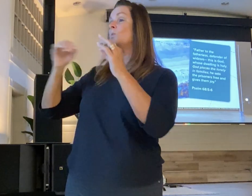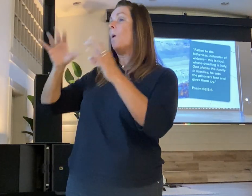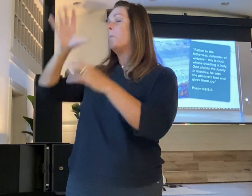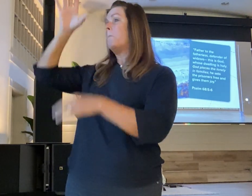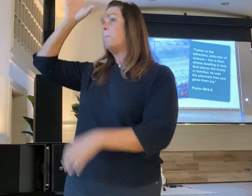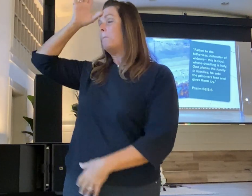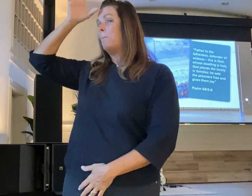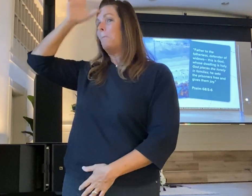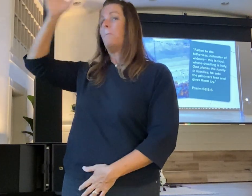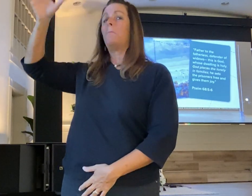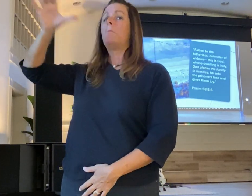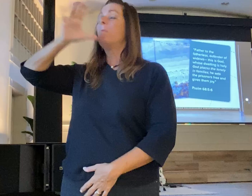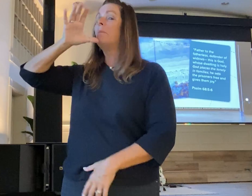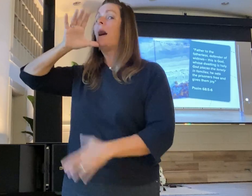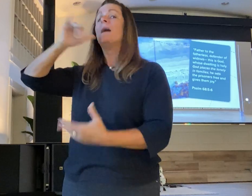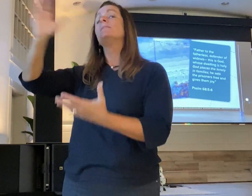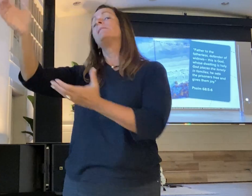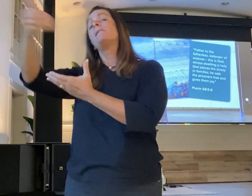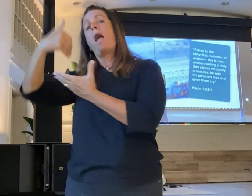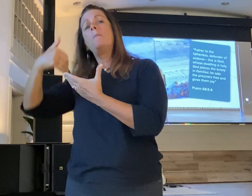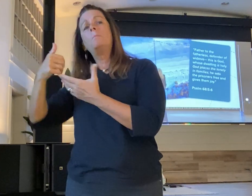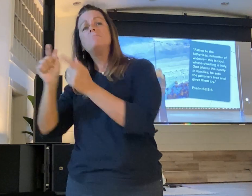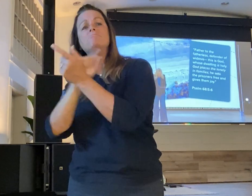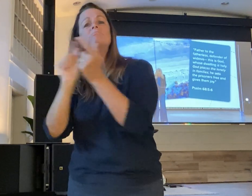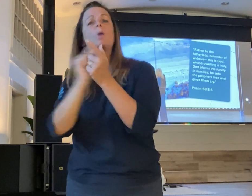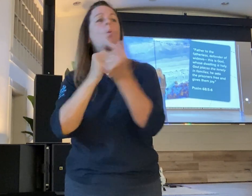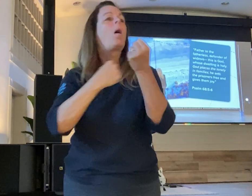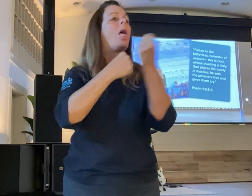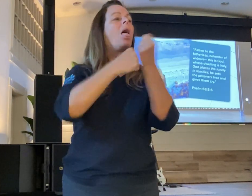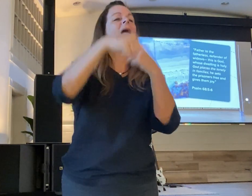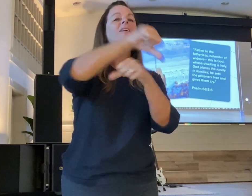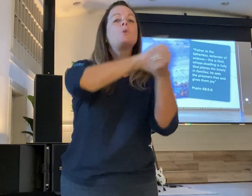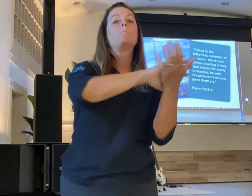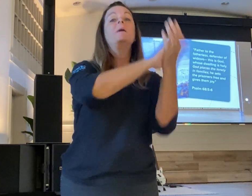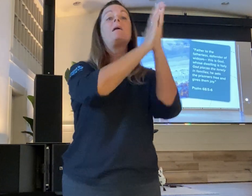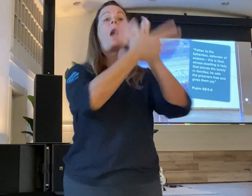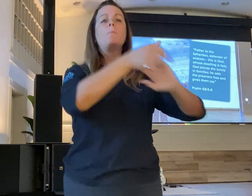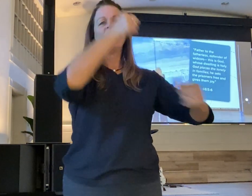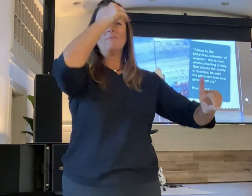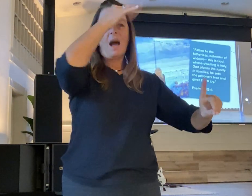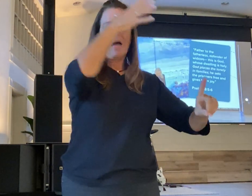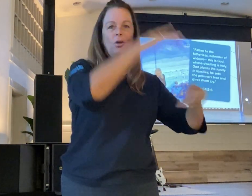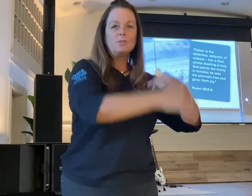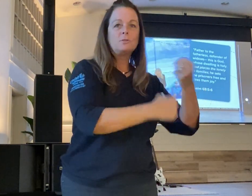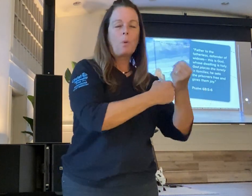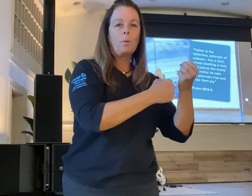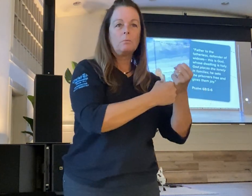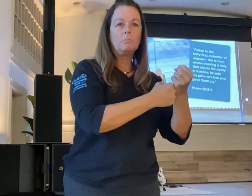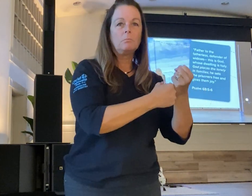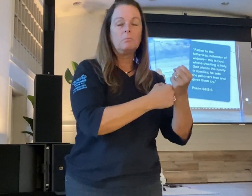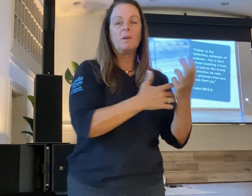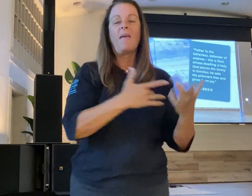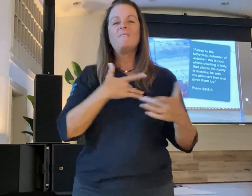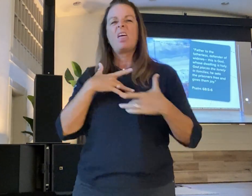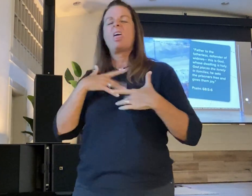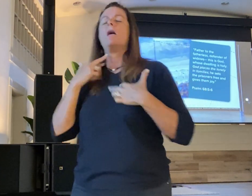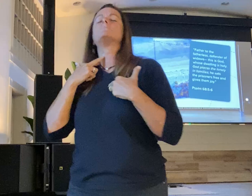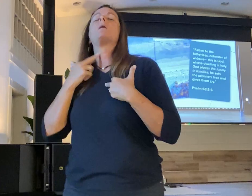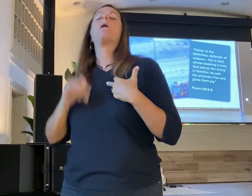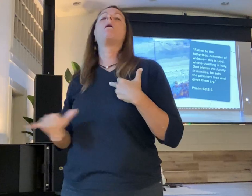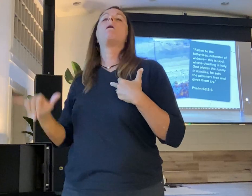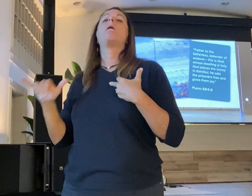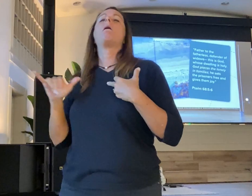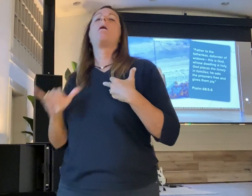this is God, whose dwelling place is holy. God places the lonely in families. He sets prisoners free. He gives them